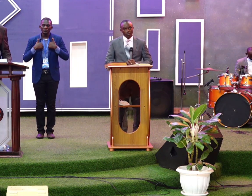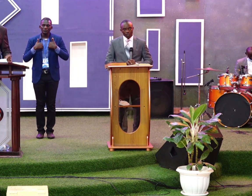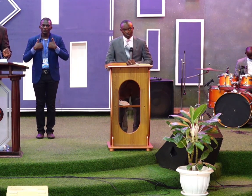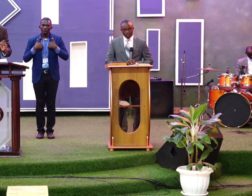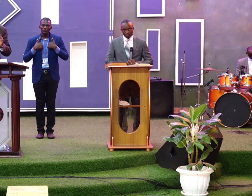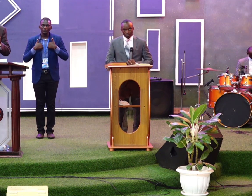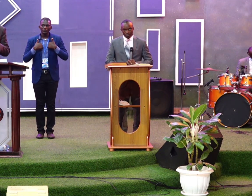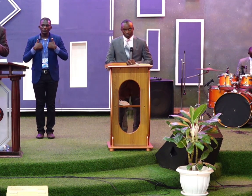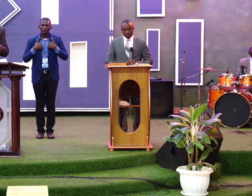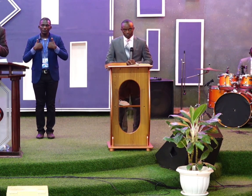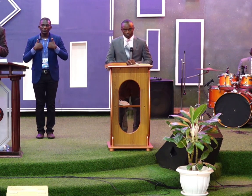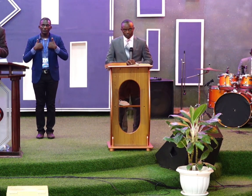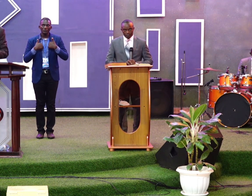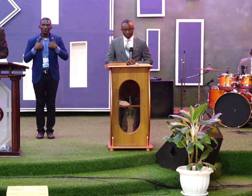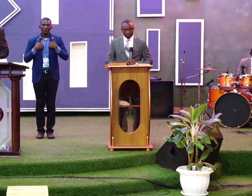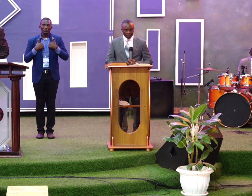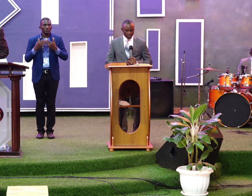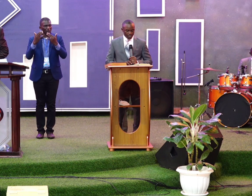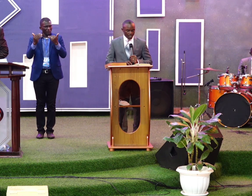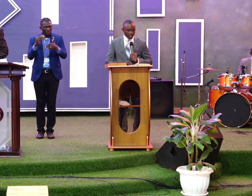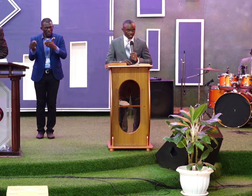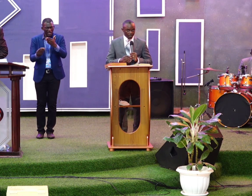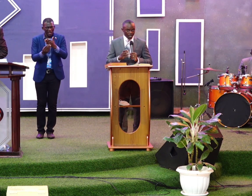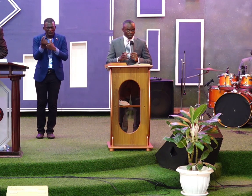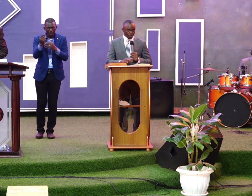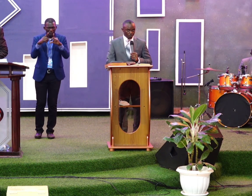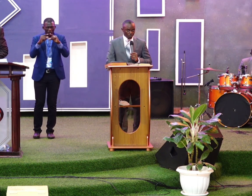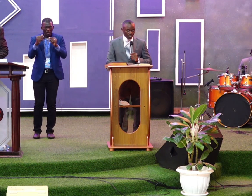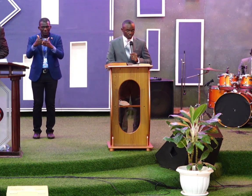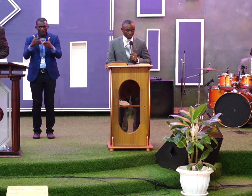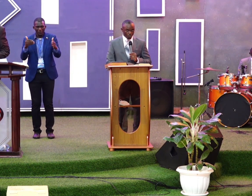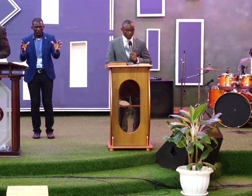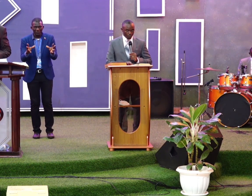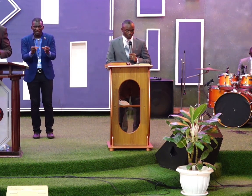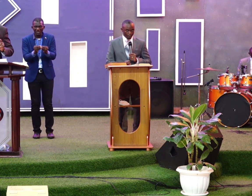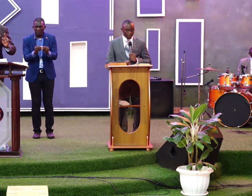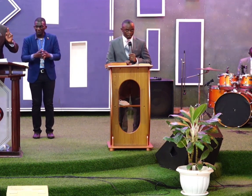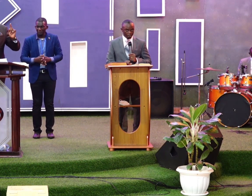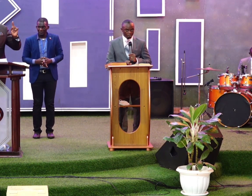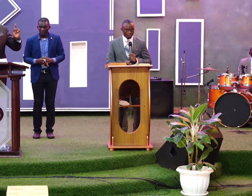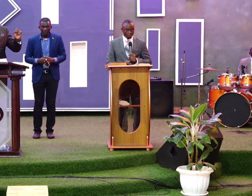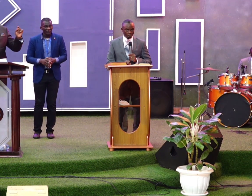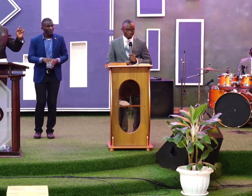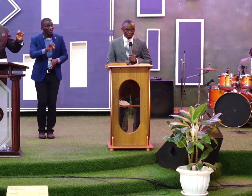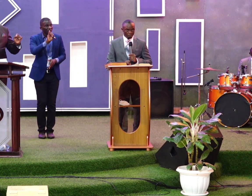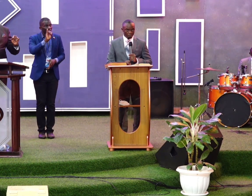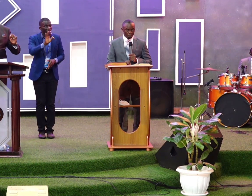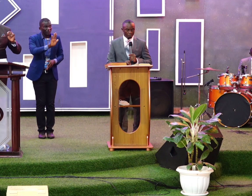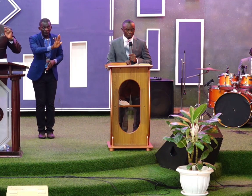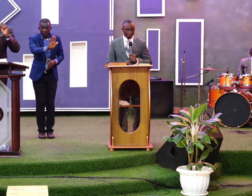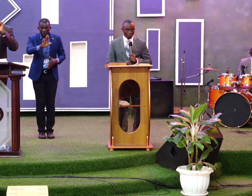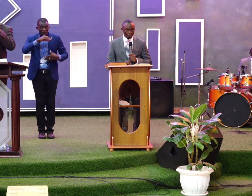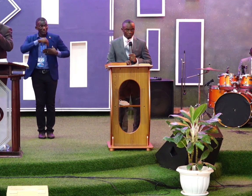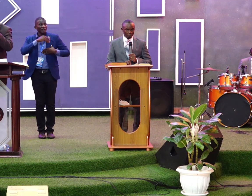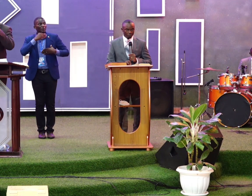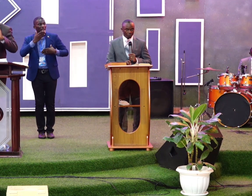If I can put small words before we wind up. If your inner man has